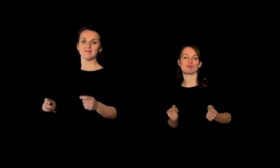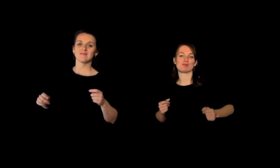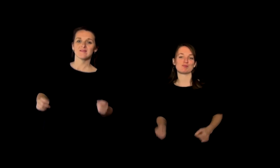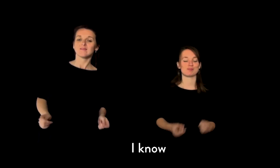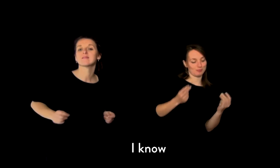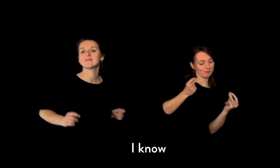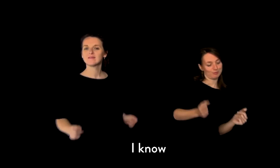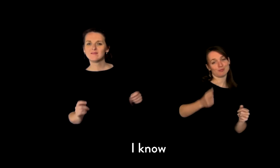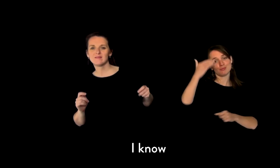I